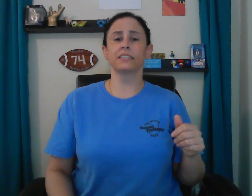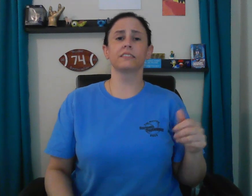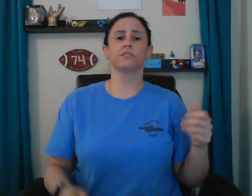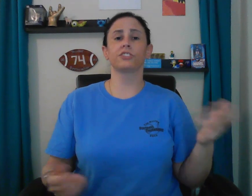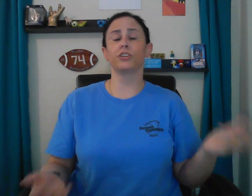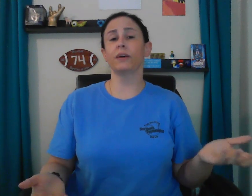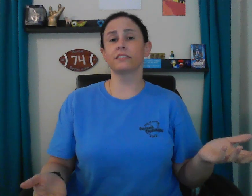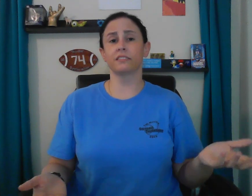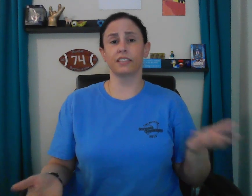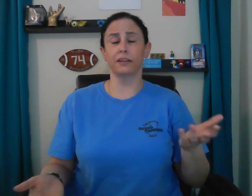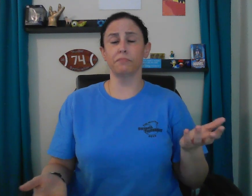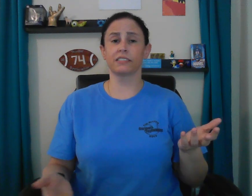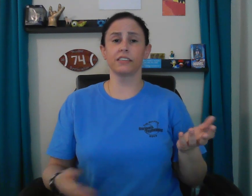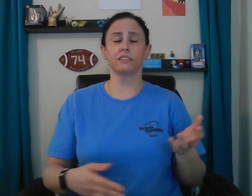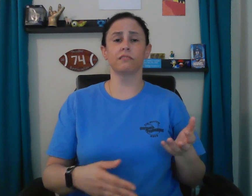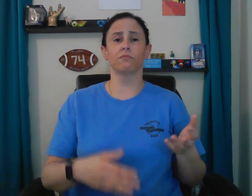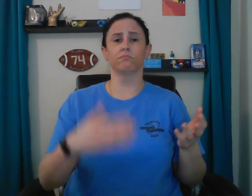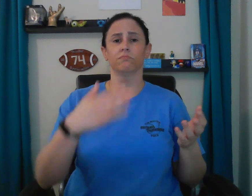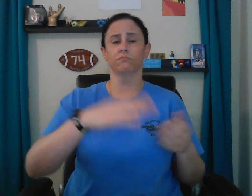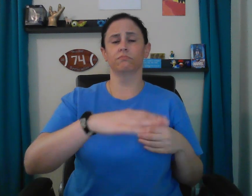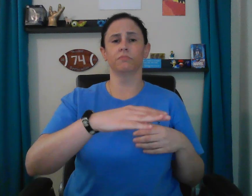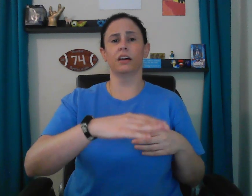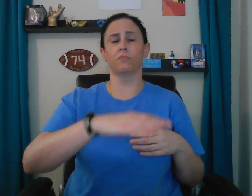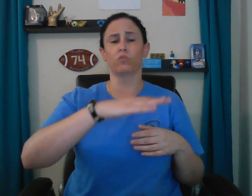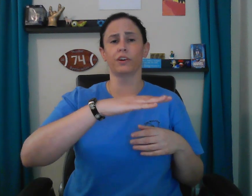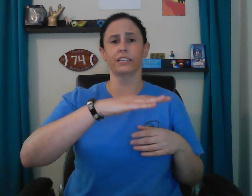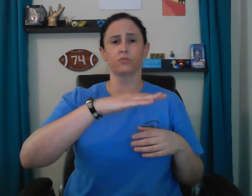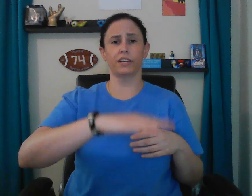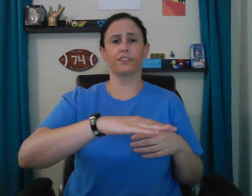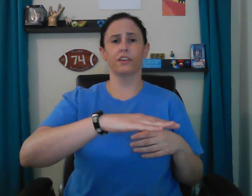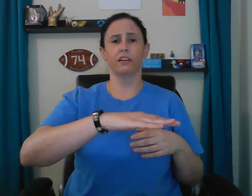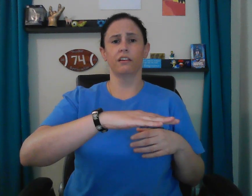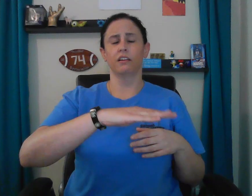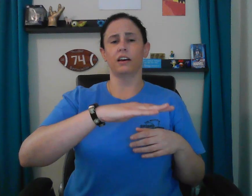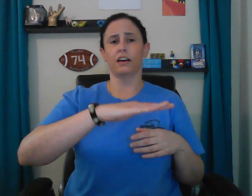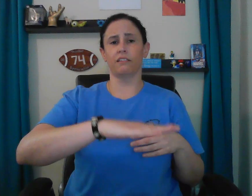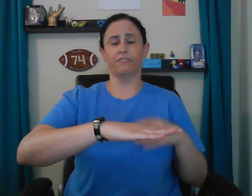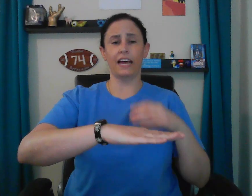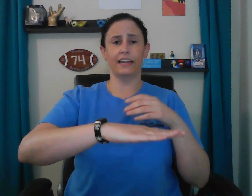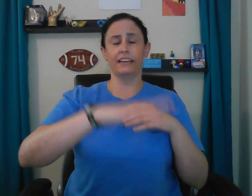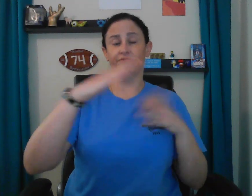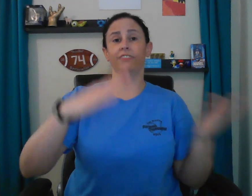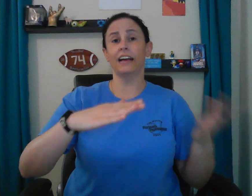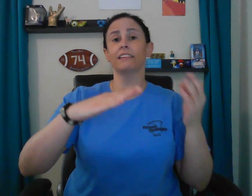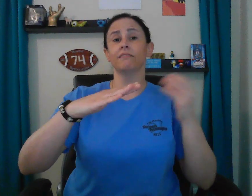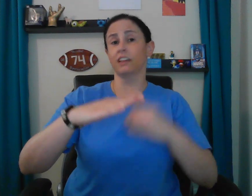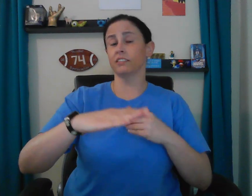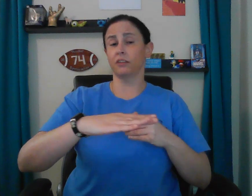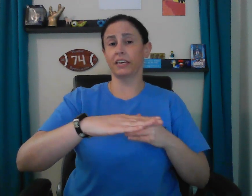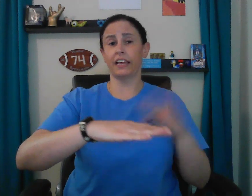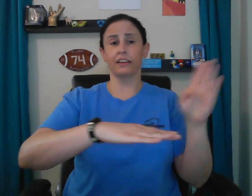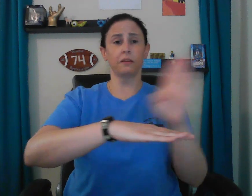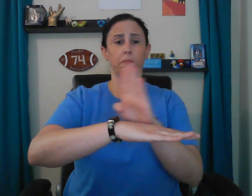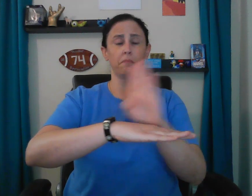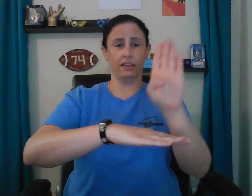Business, two ways to assign business. One is with flat non-dominant hand,